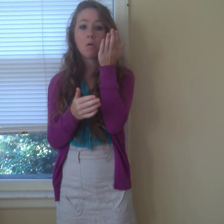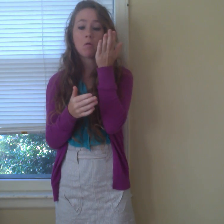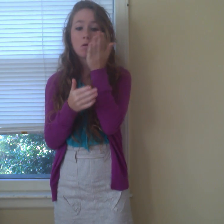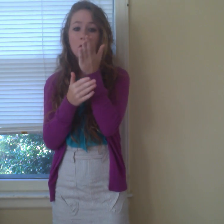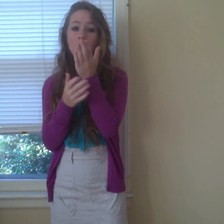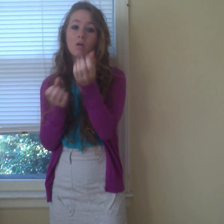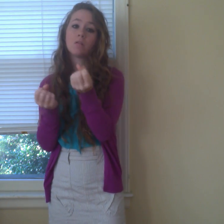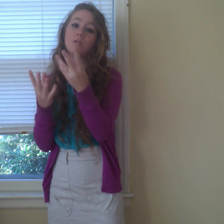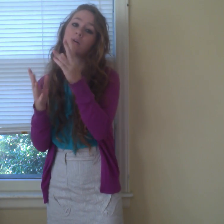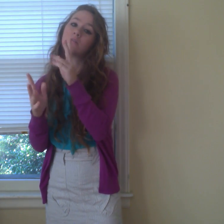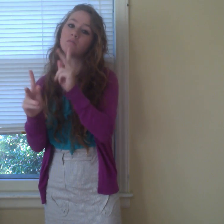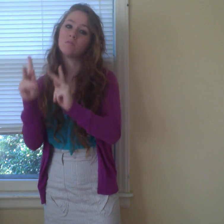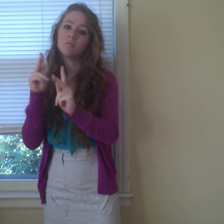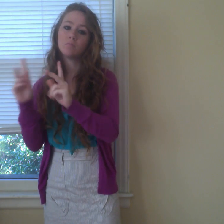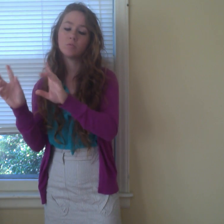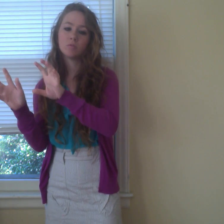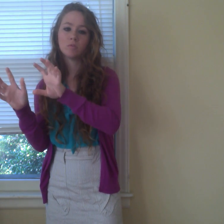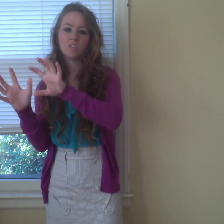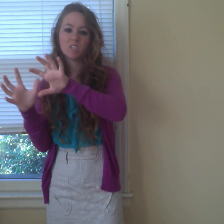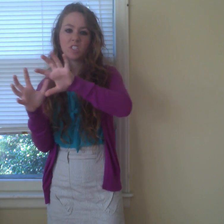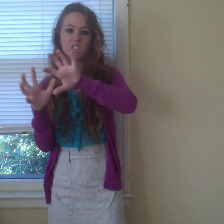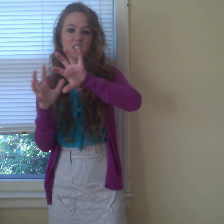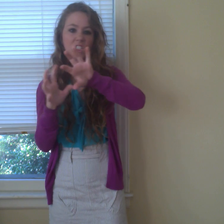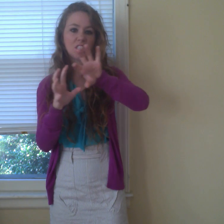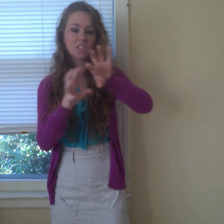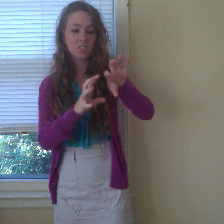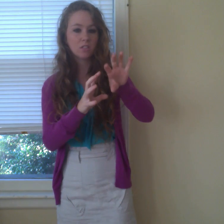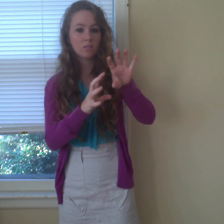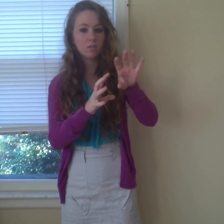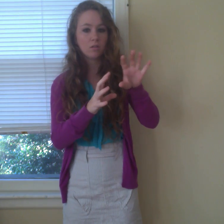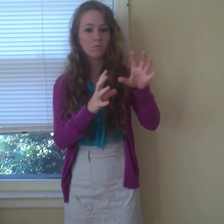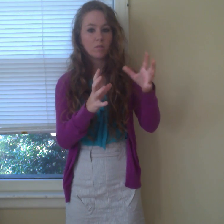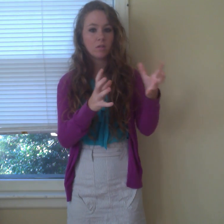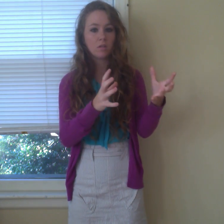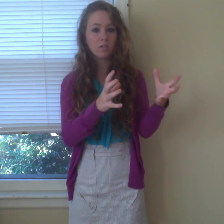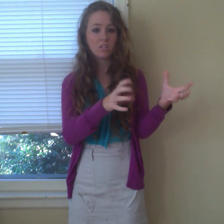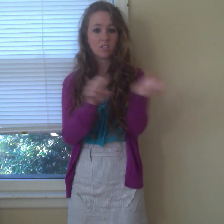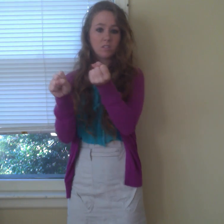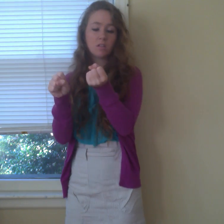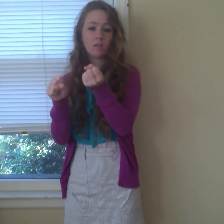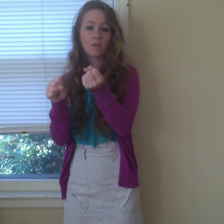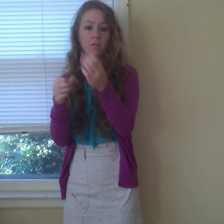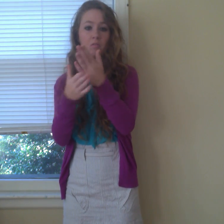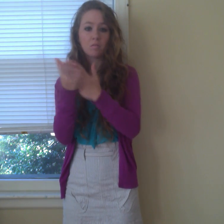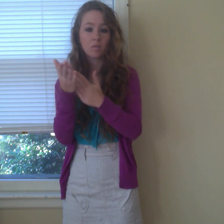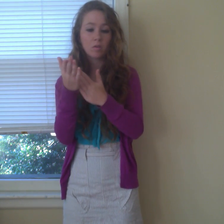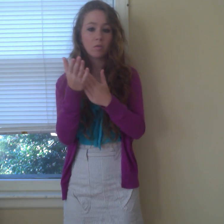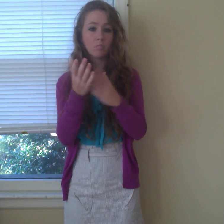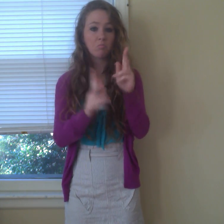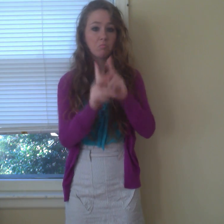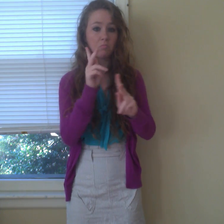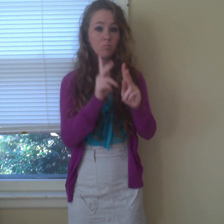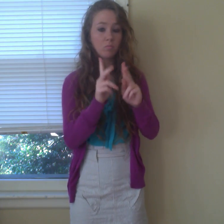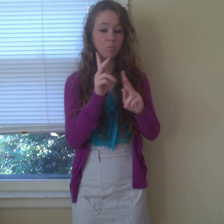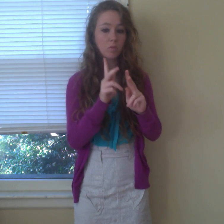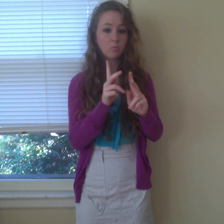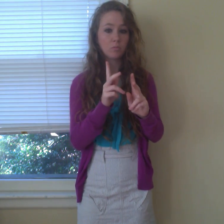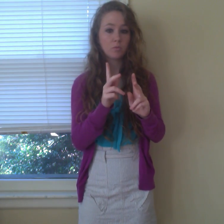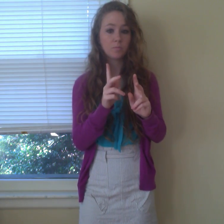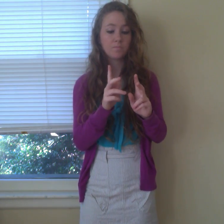be a limit. The flaw in democracy is that the majority isn't restrained. If more than half the people can be